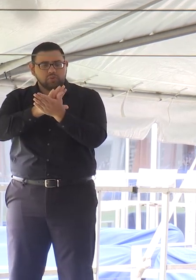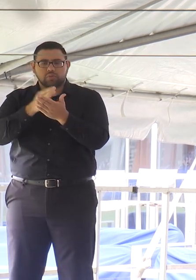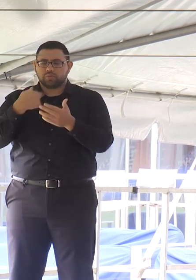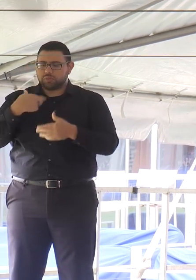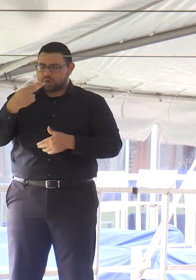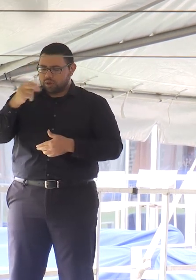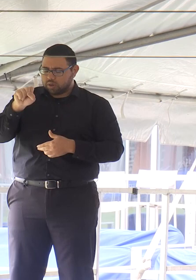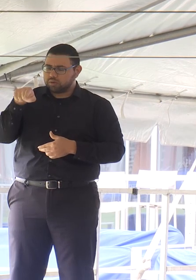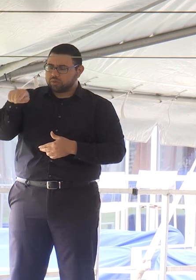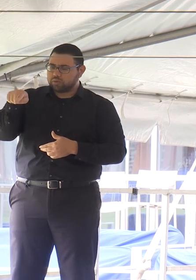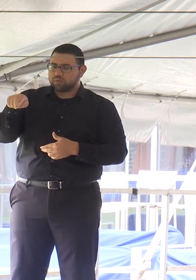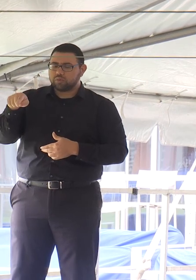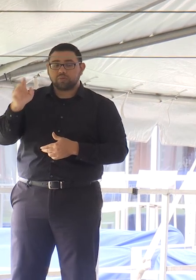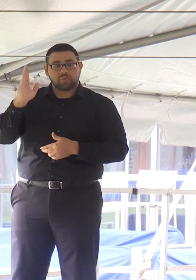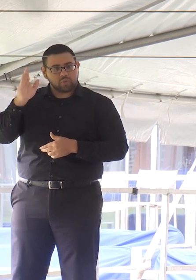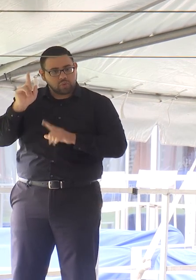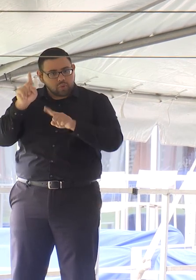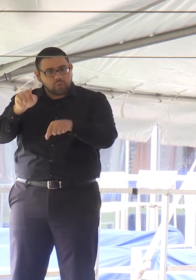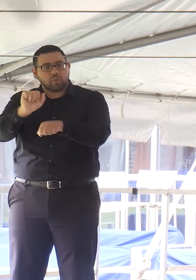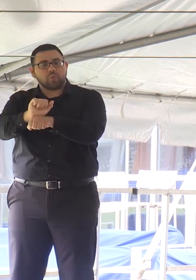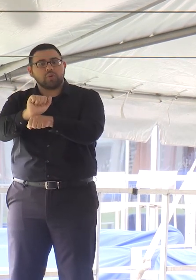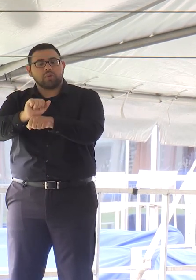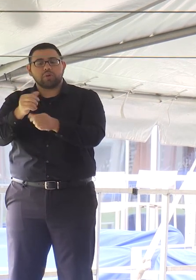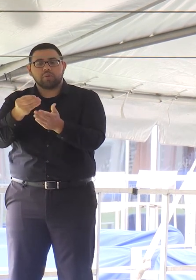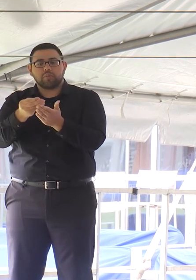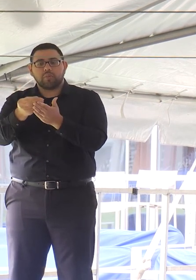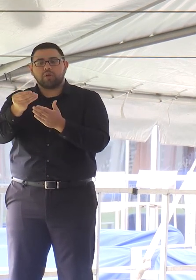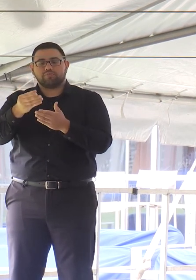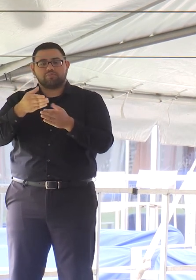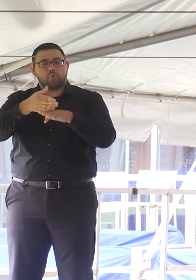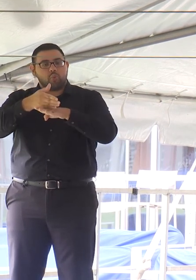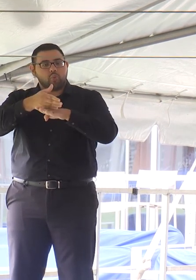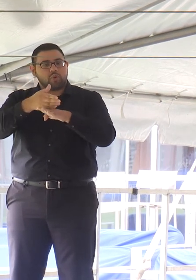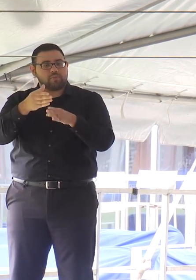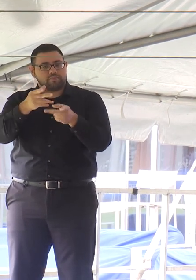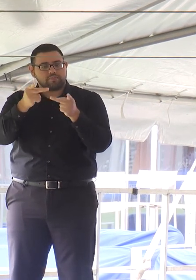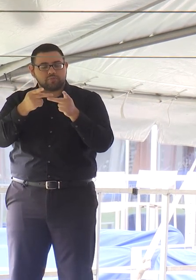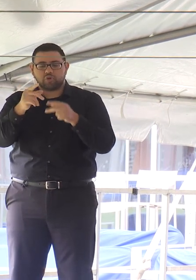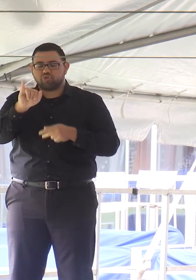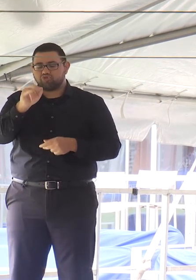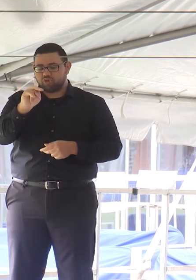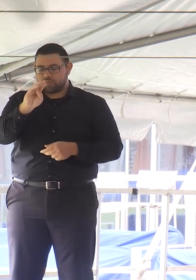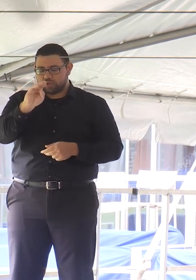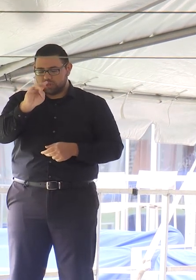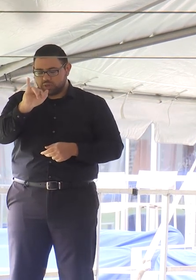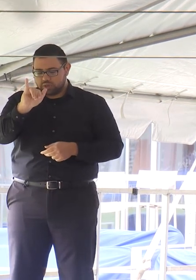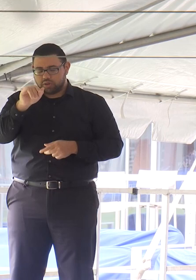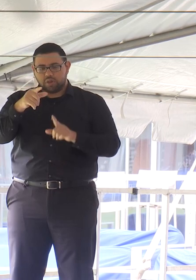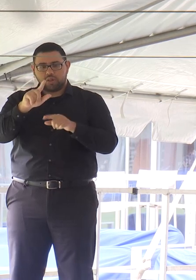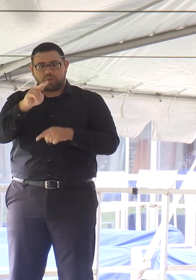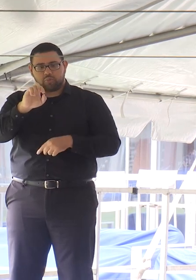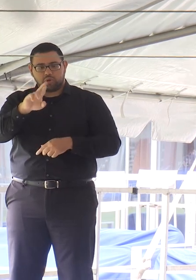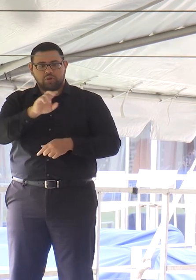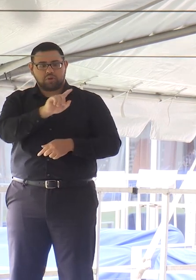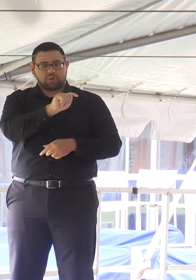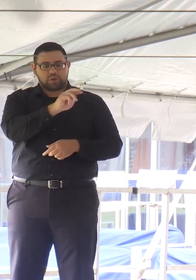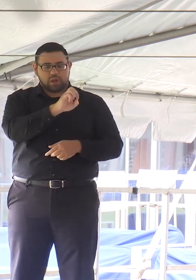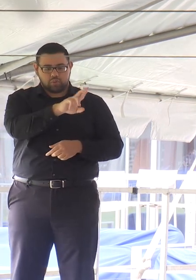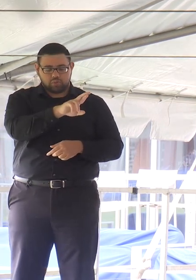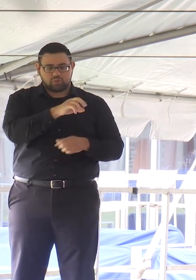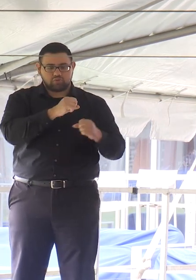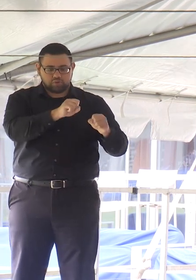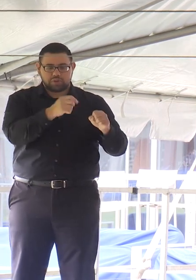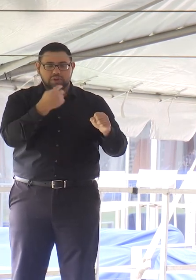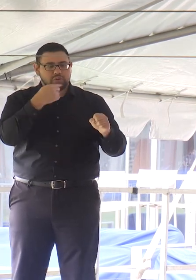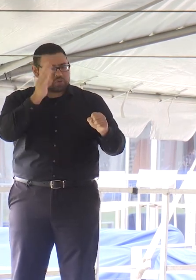high school, and he said, you're going to go to work. He bought a lumberyard back from John McKinney, Vackar Lumber and Supply on Cano Street. And so